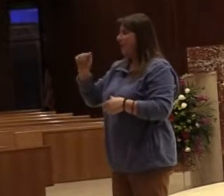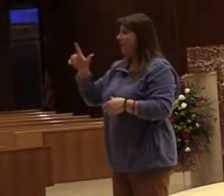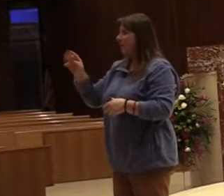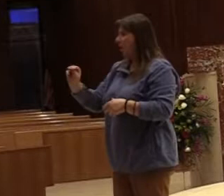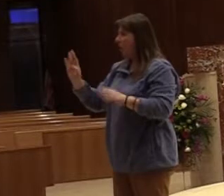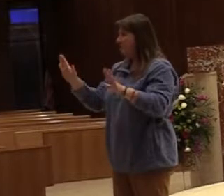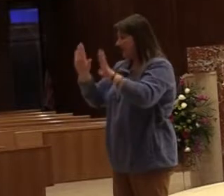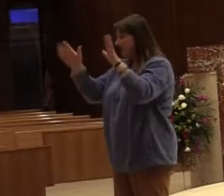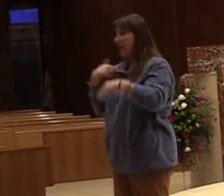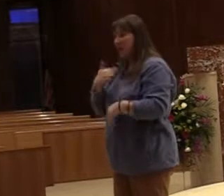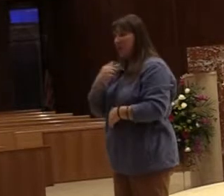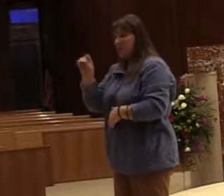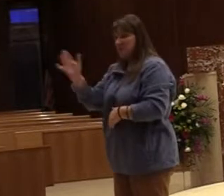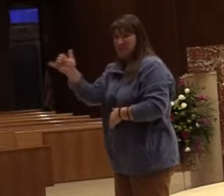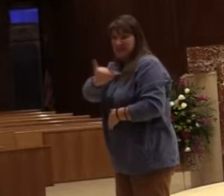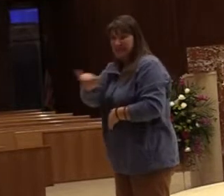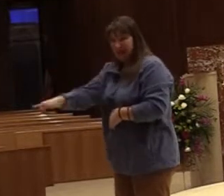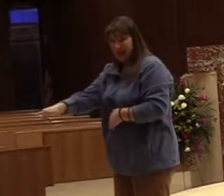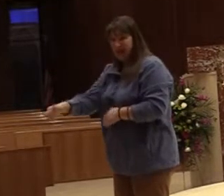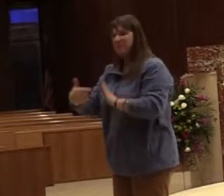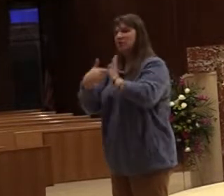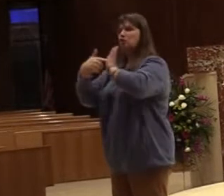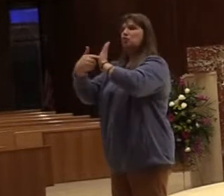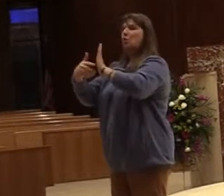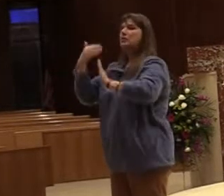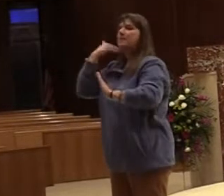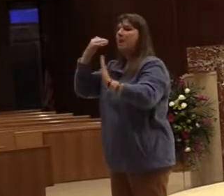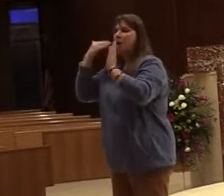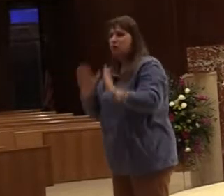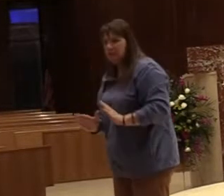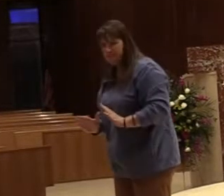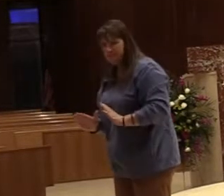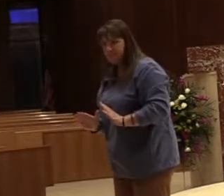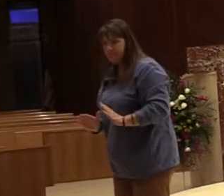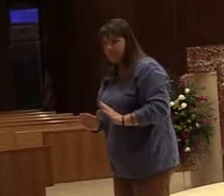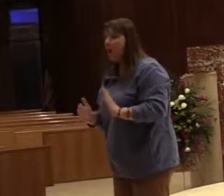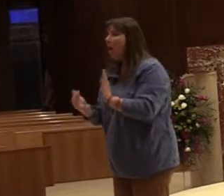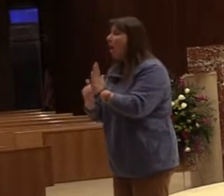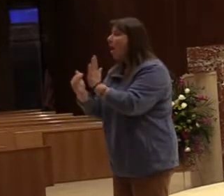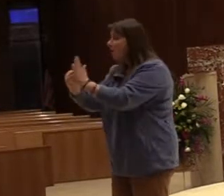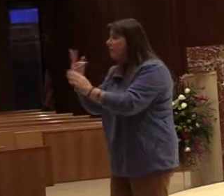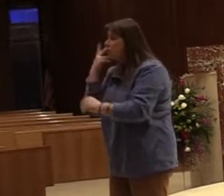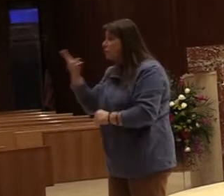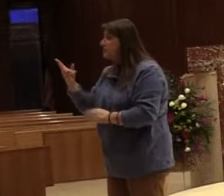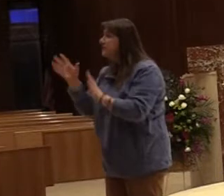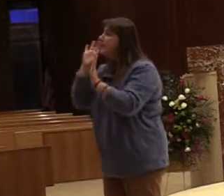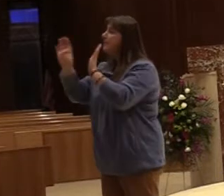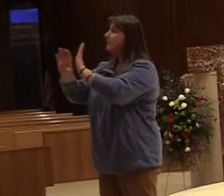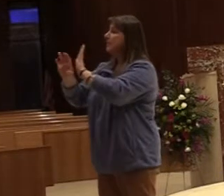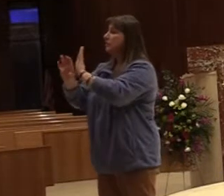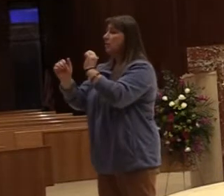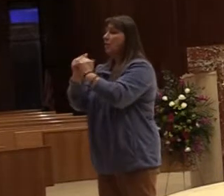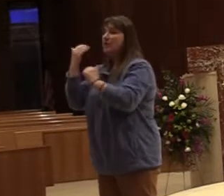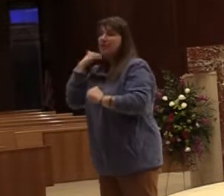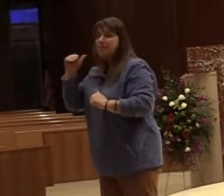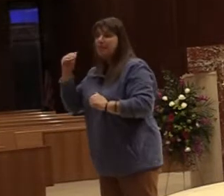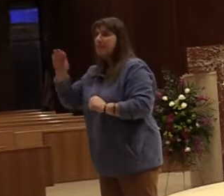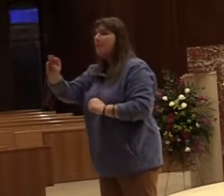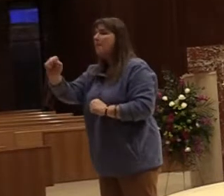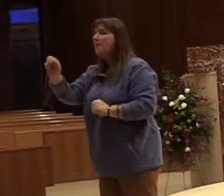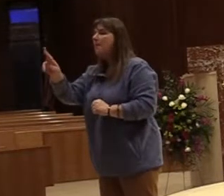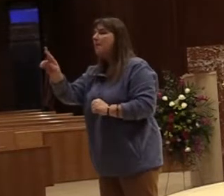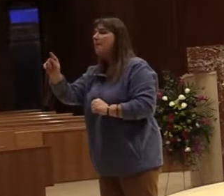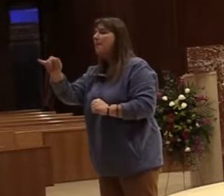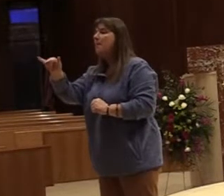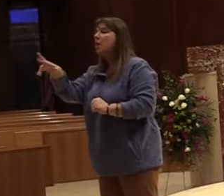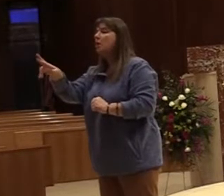symbol of martyrdom. That we often see depictions of martyrs holding a palm branch, showing that they witnessed their